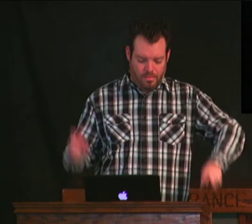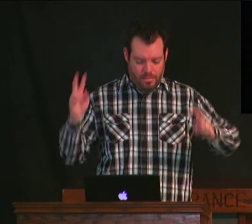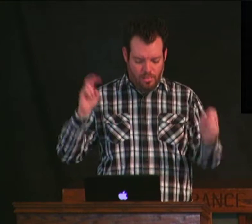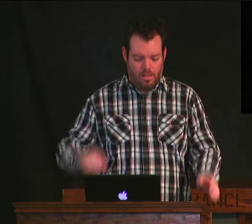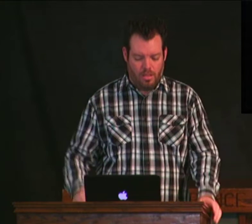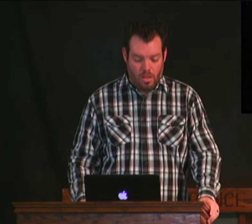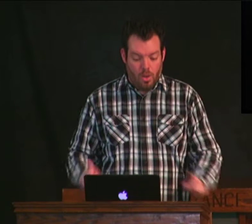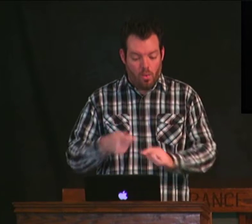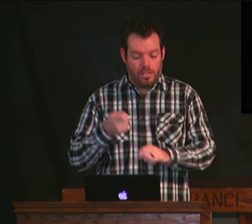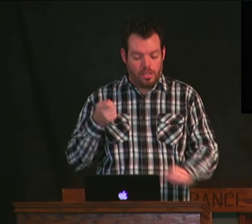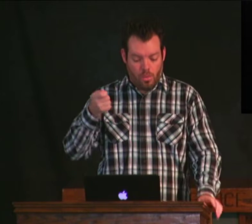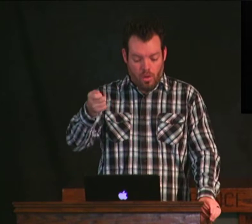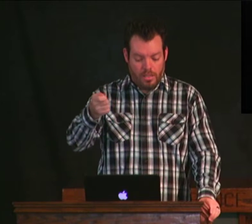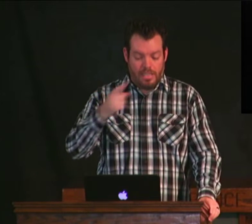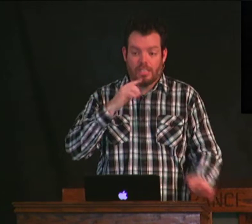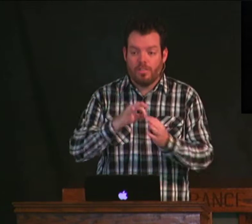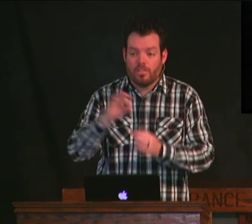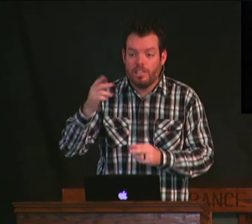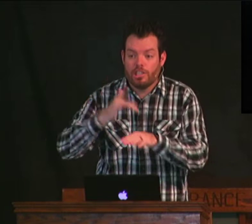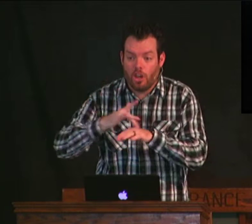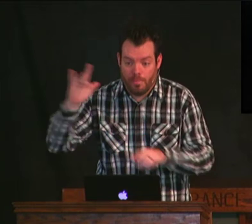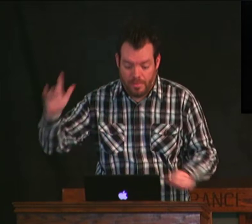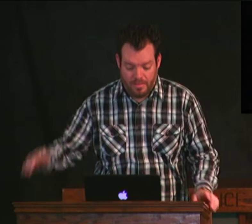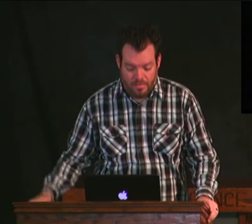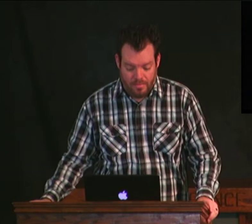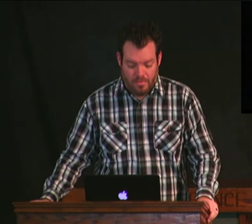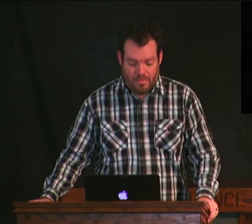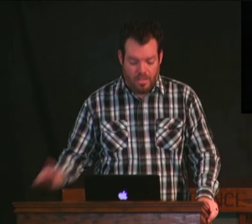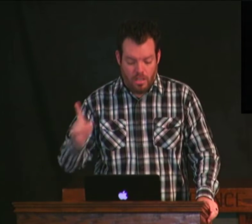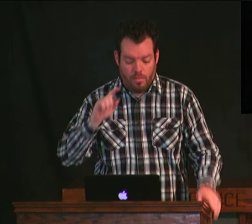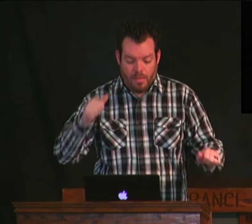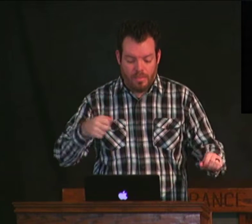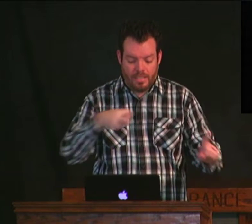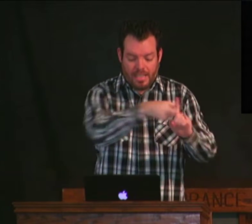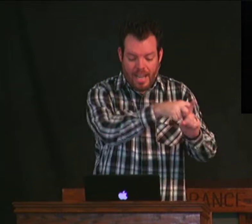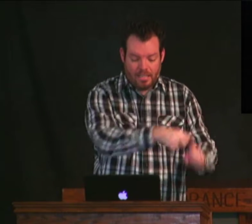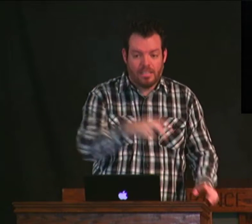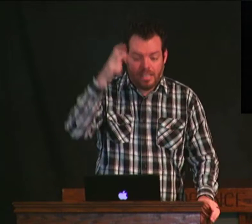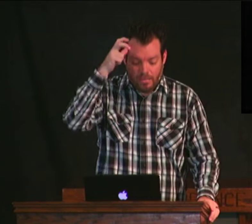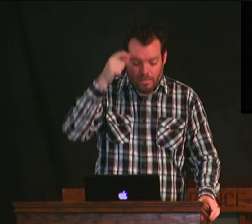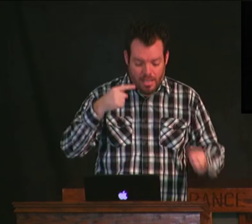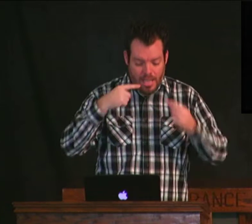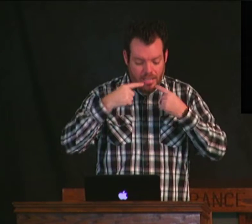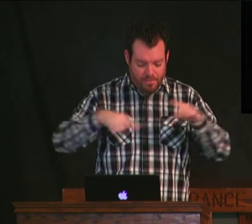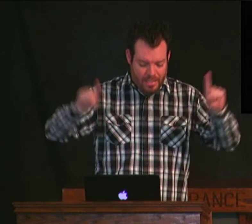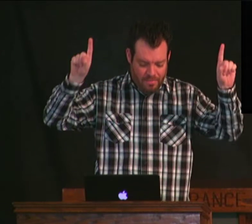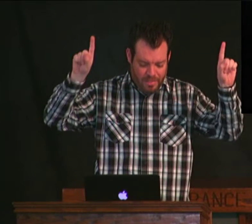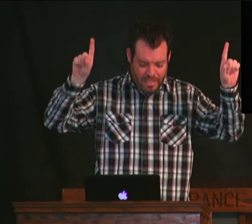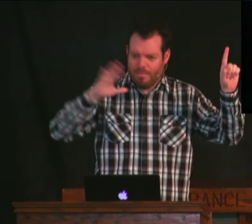This one. When your sword is spiritually sharp, you'll be able to attack the devil as effectively, I spelled